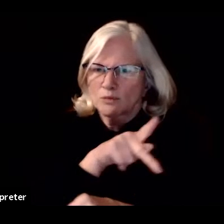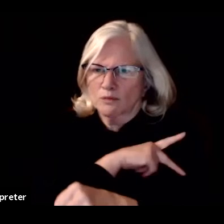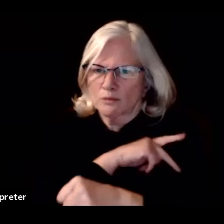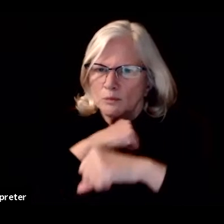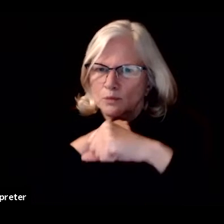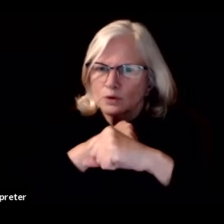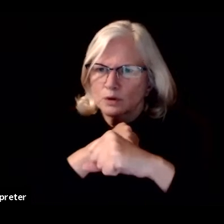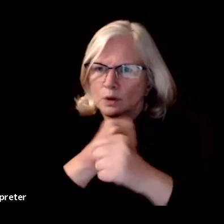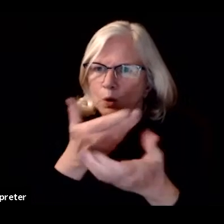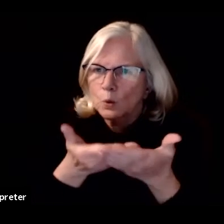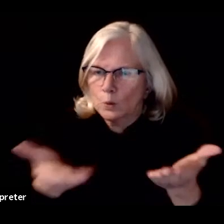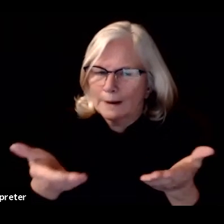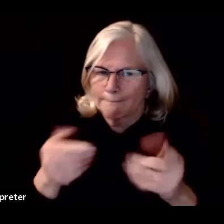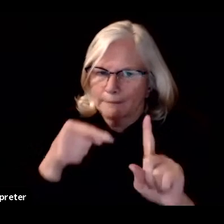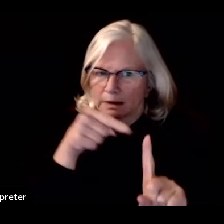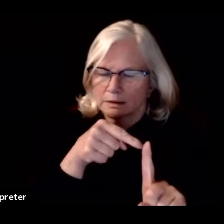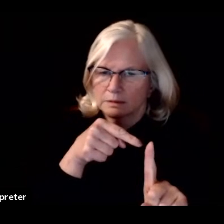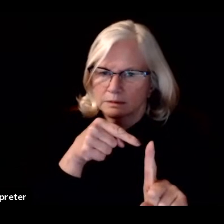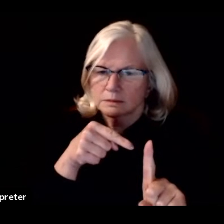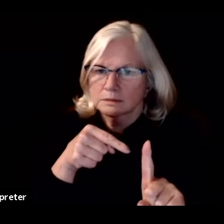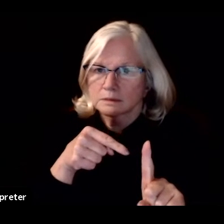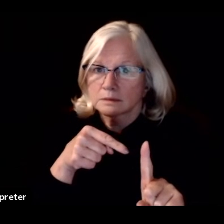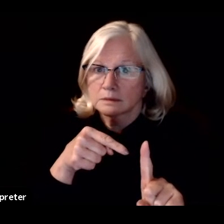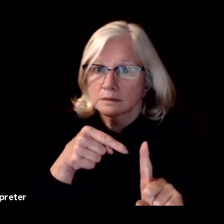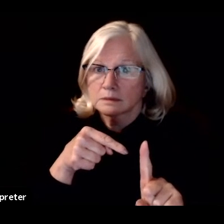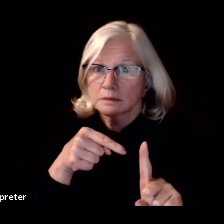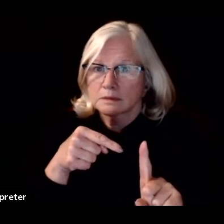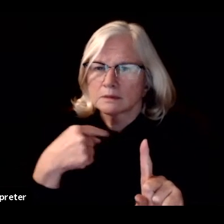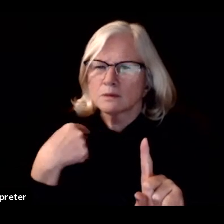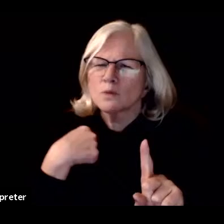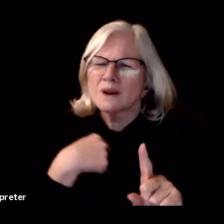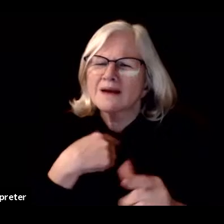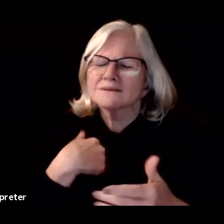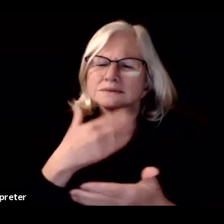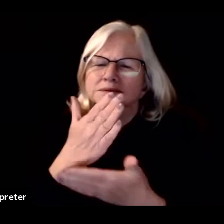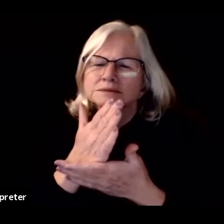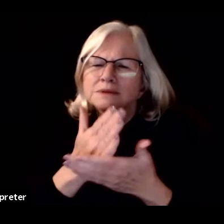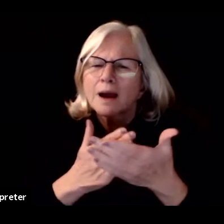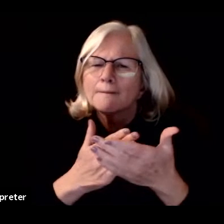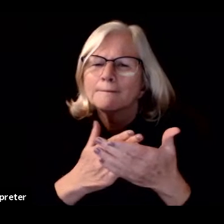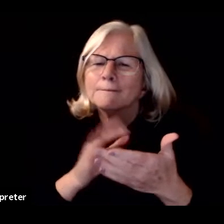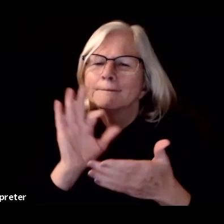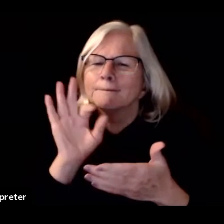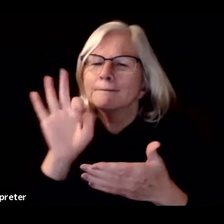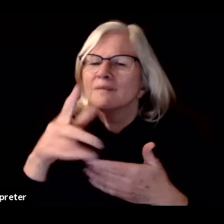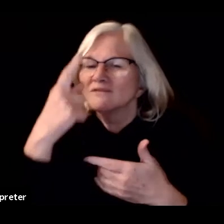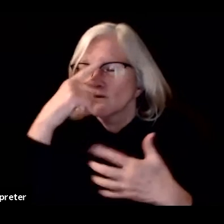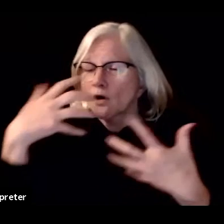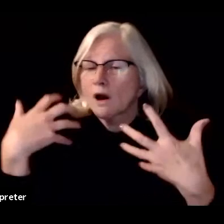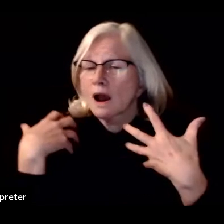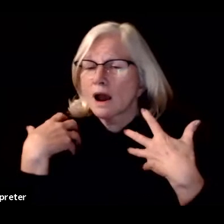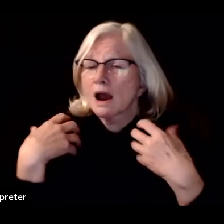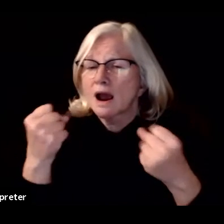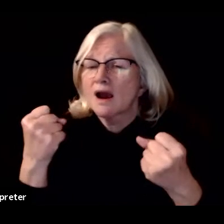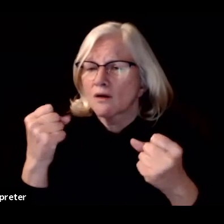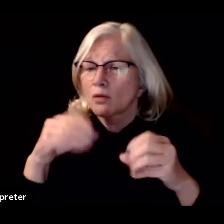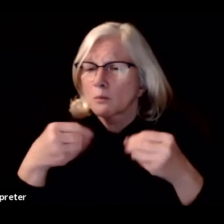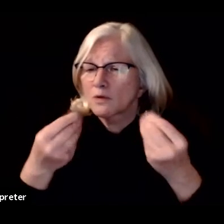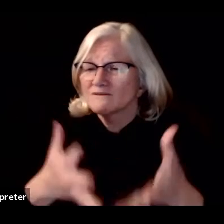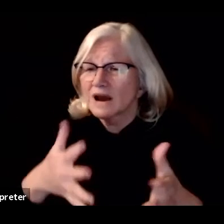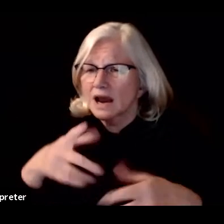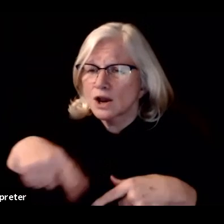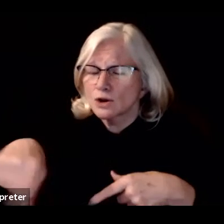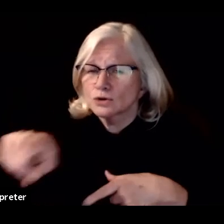with healthcare providers on, but that is really in the most dire situation.